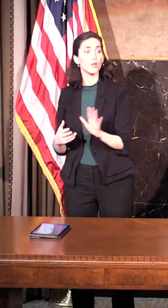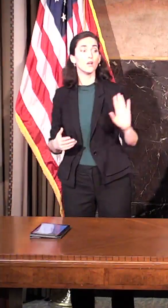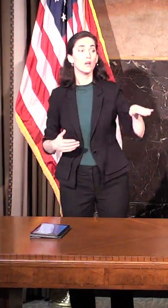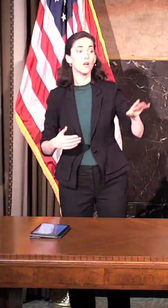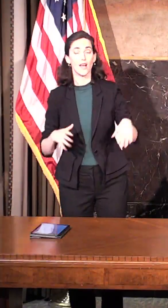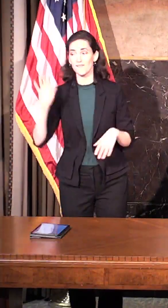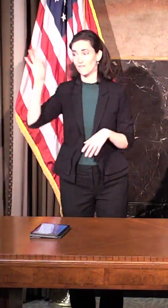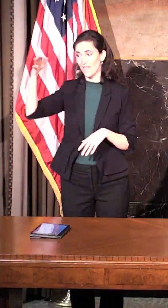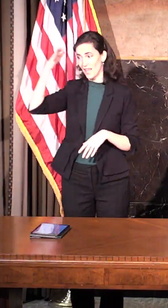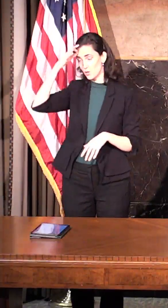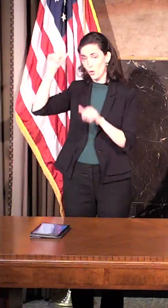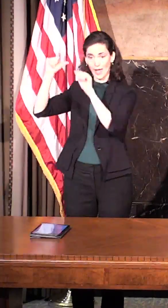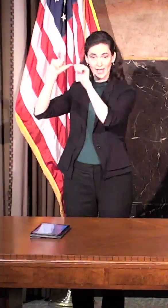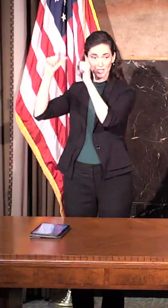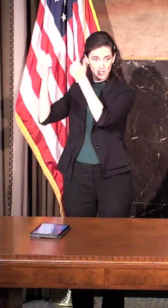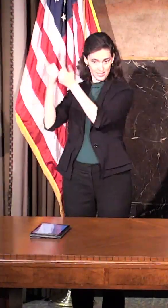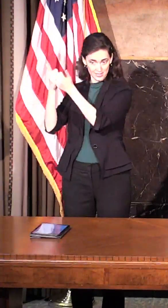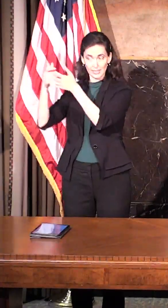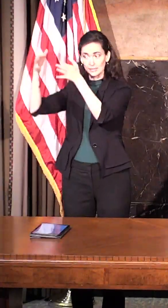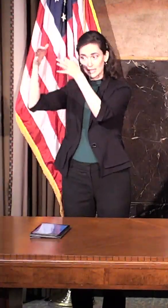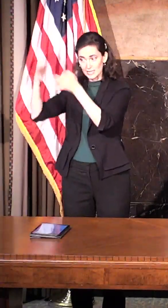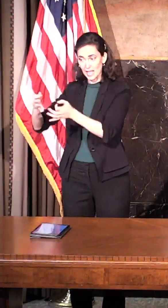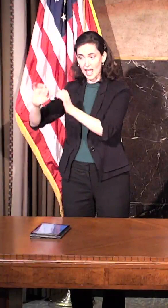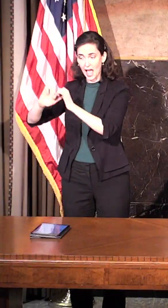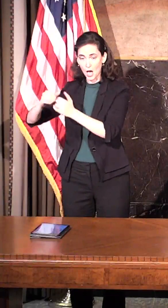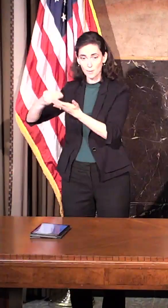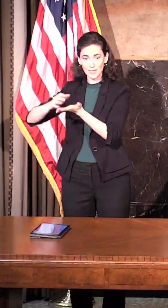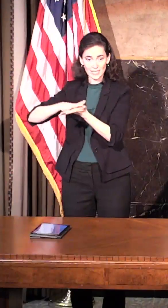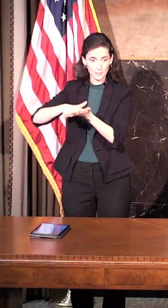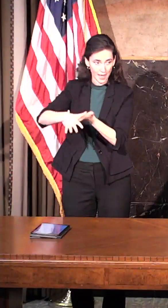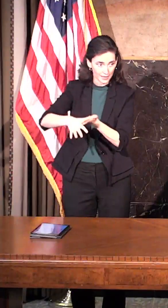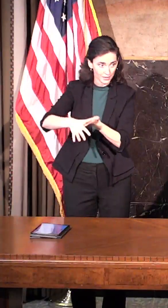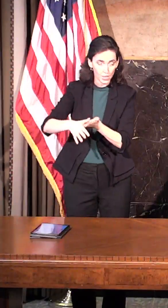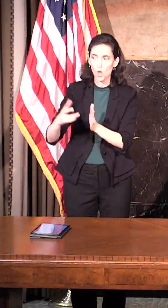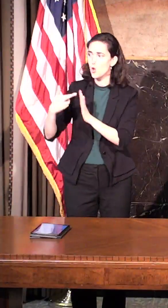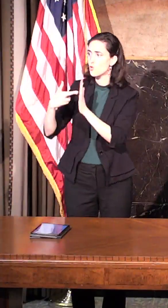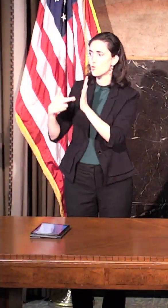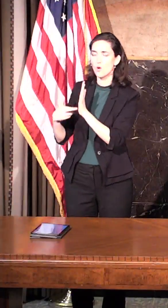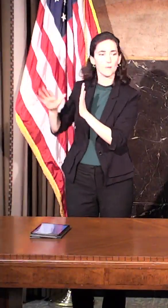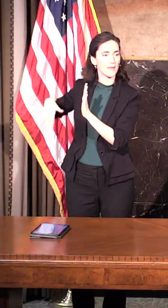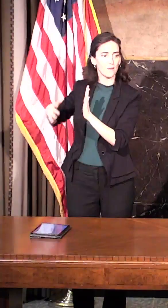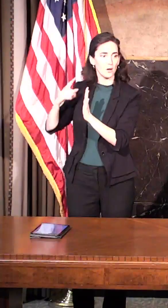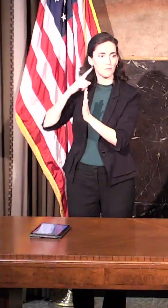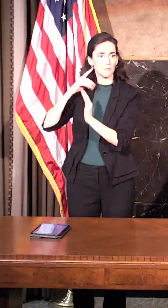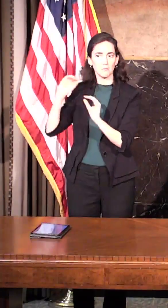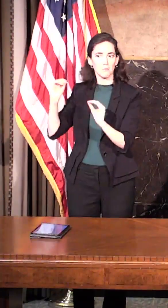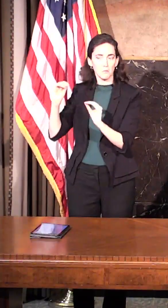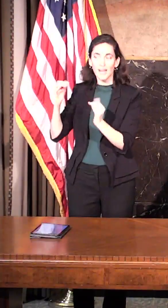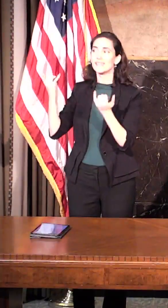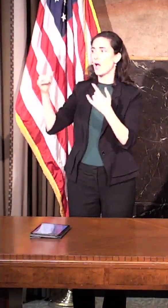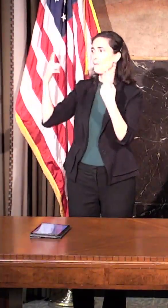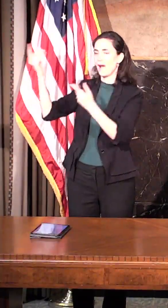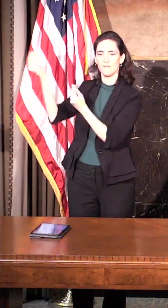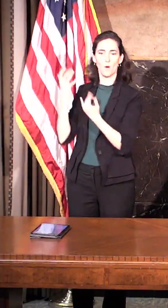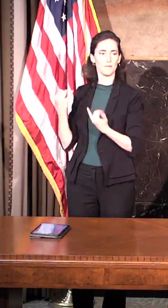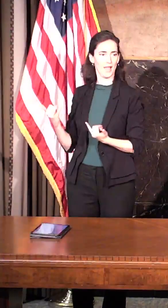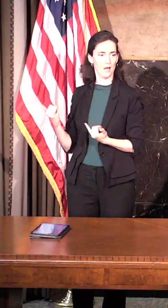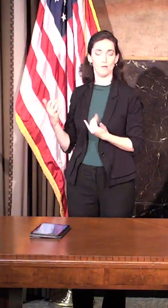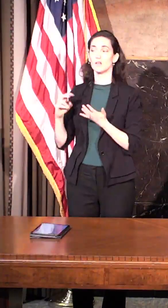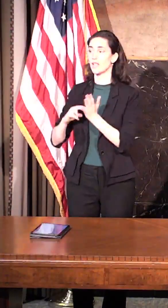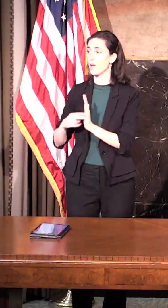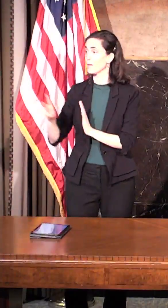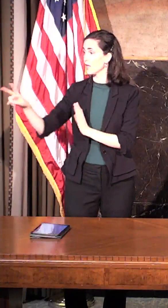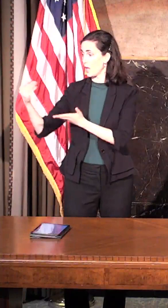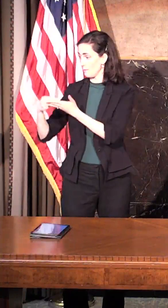federal agencies that actually dictate how those dollars can be spent are just now starting to come down. And so you had an